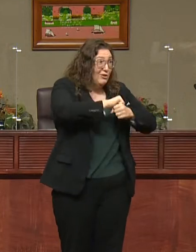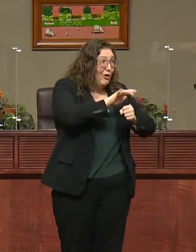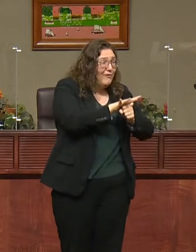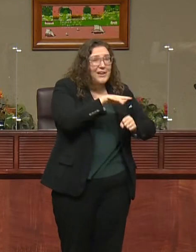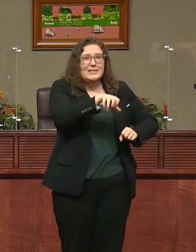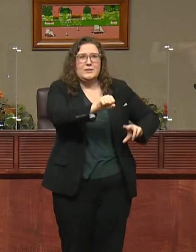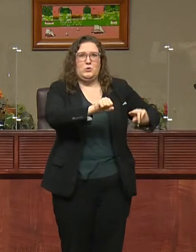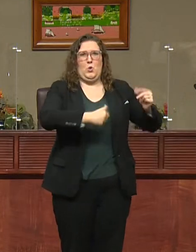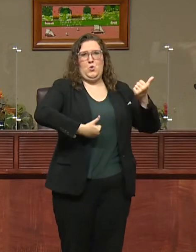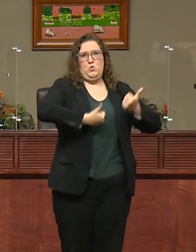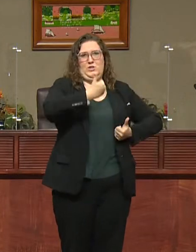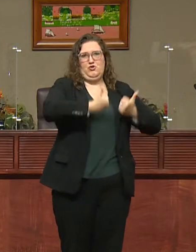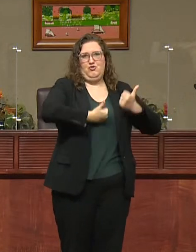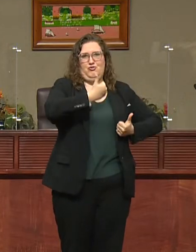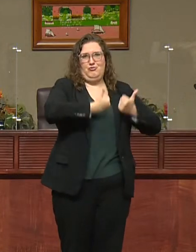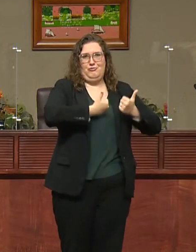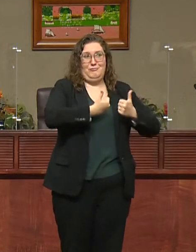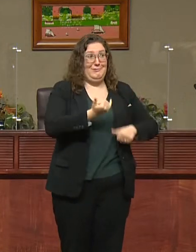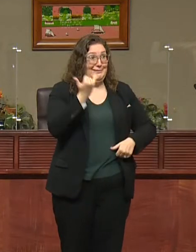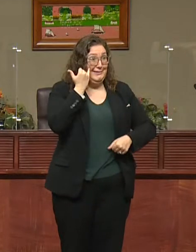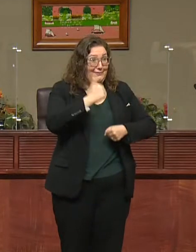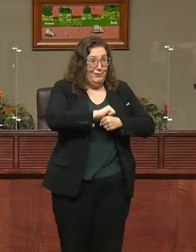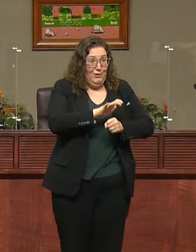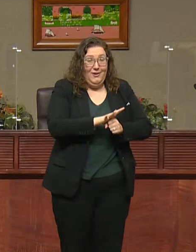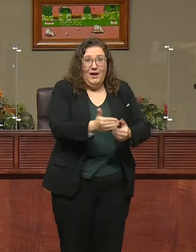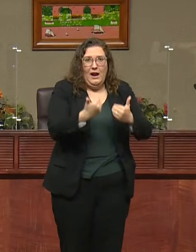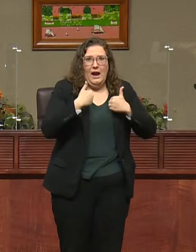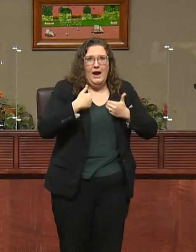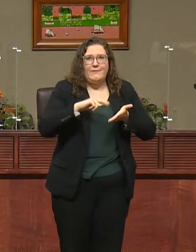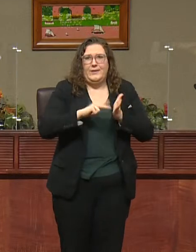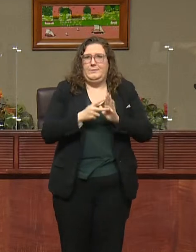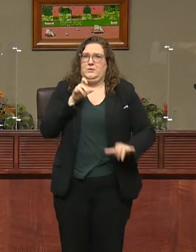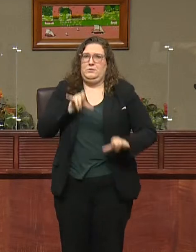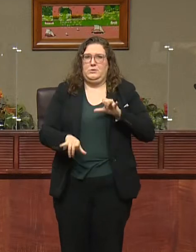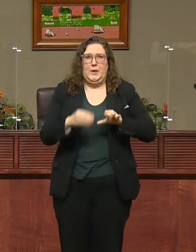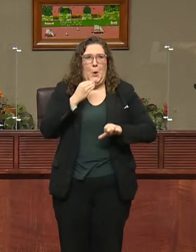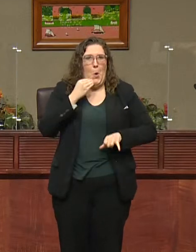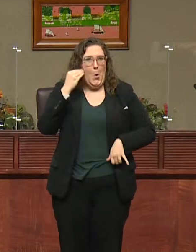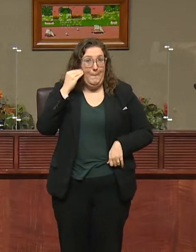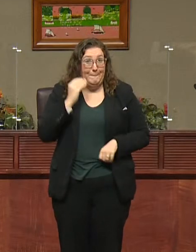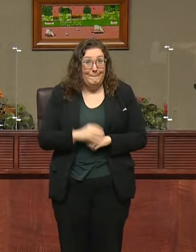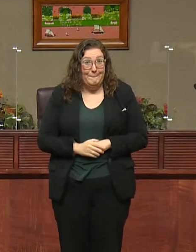recommend that your close contacts also stay at home to prevent additional spread of the virus.